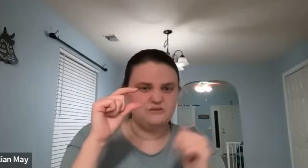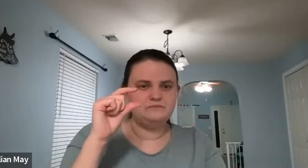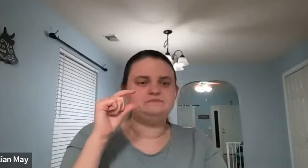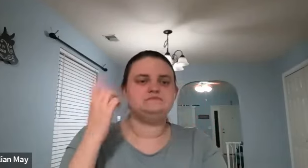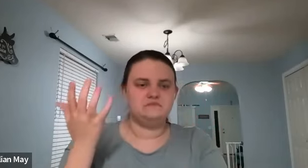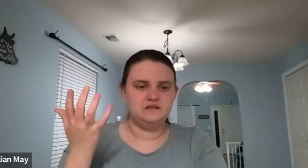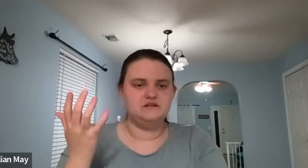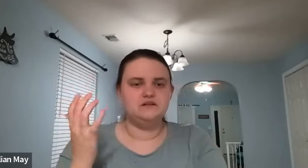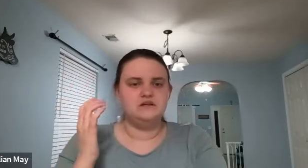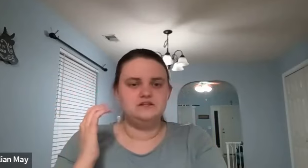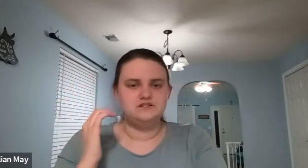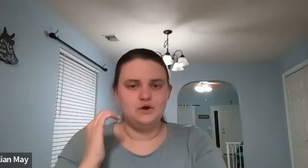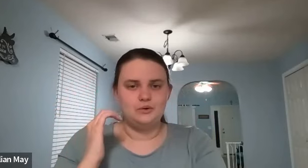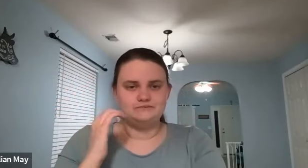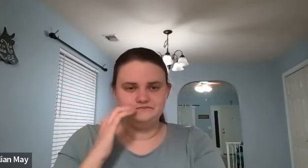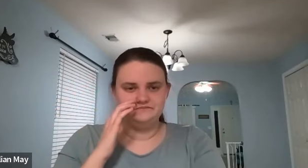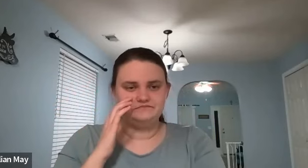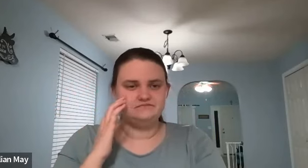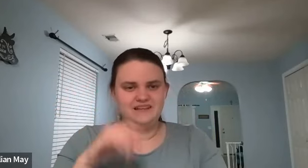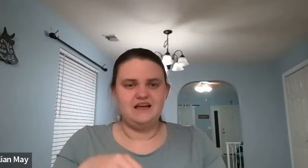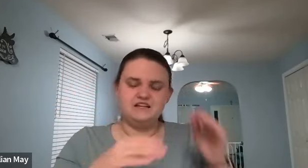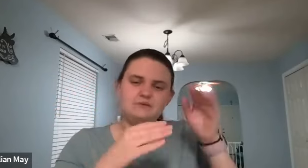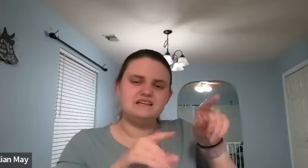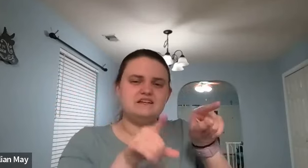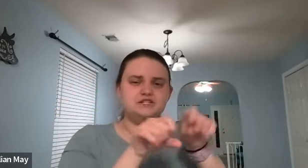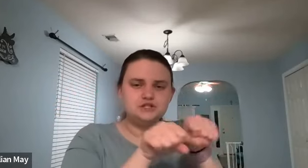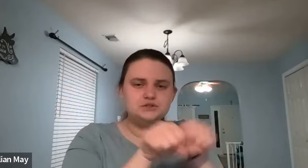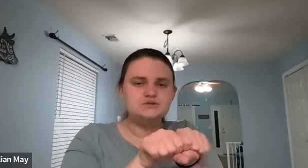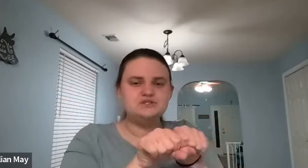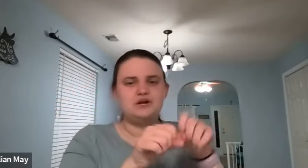tall. So yeah, like I would say like shoes, you know,